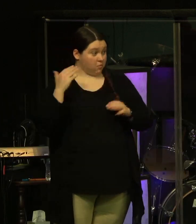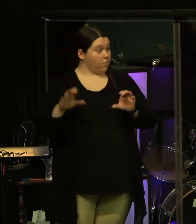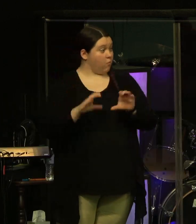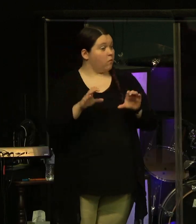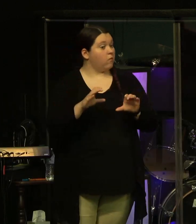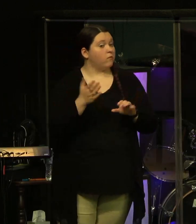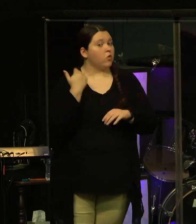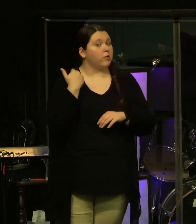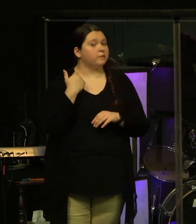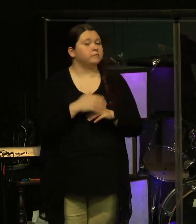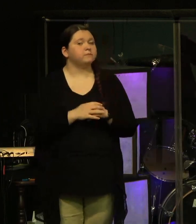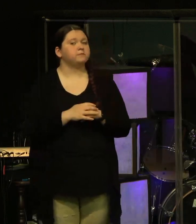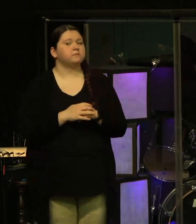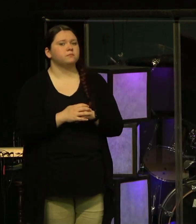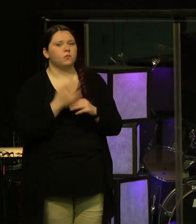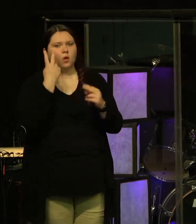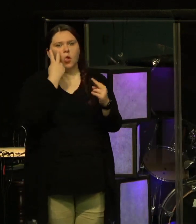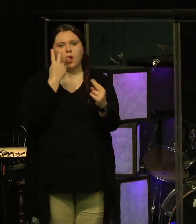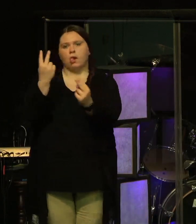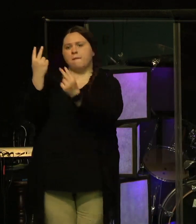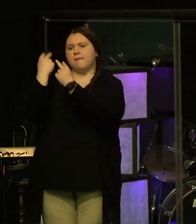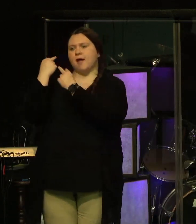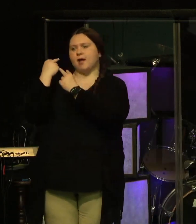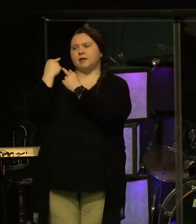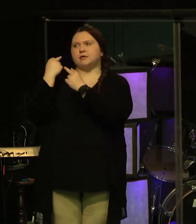back on times that we